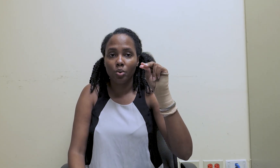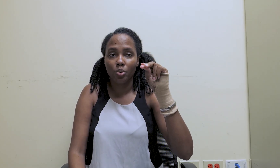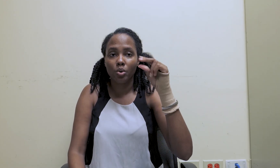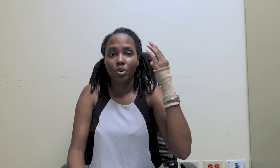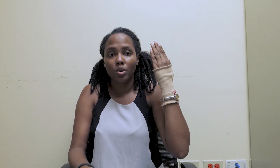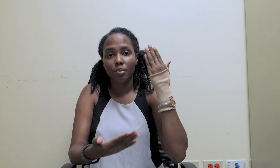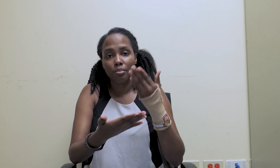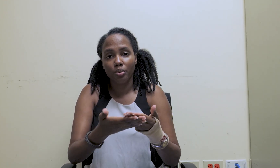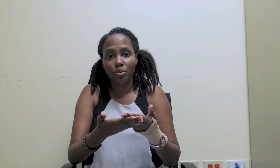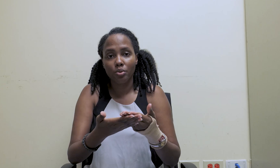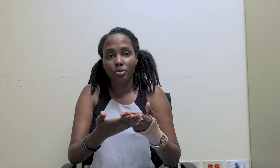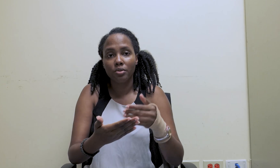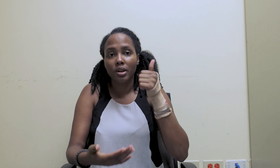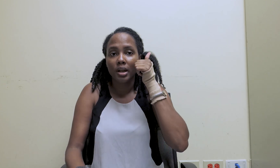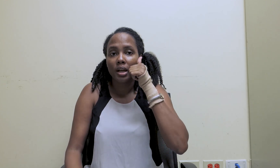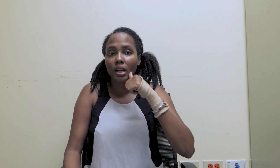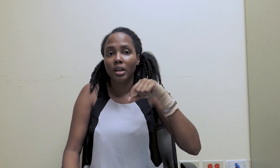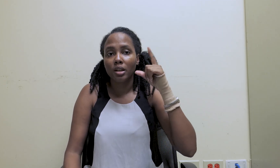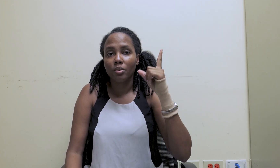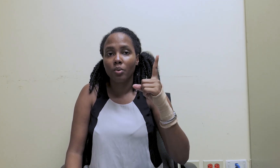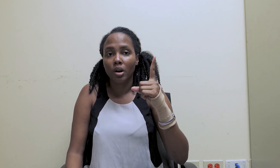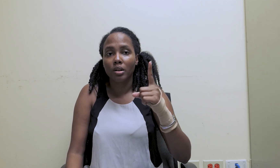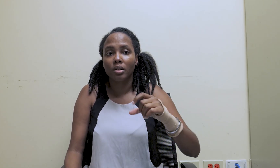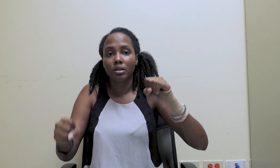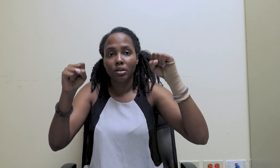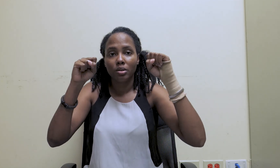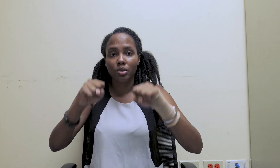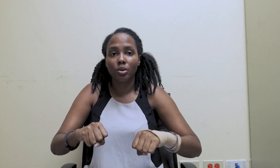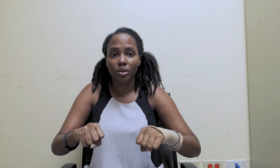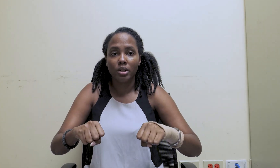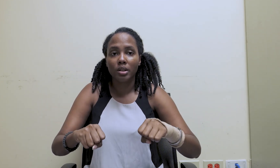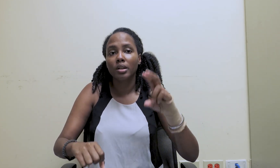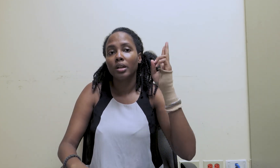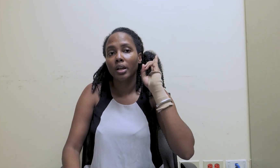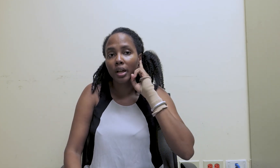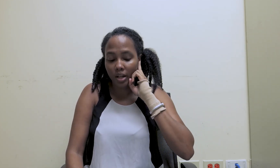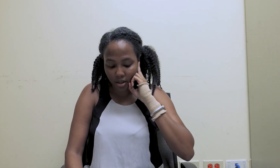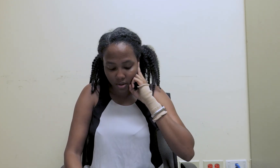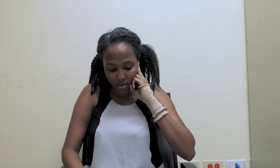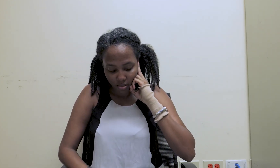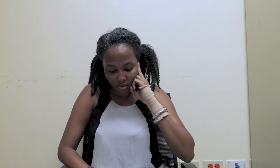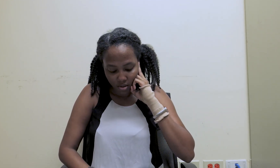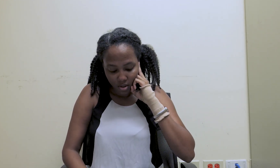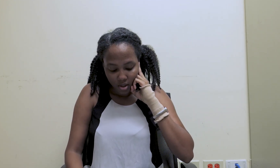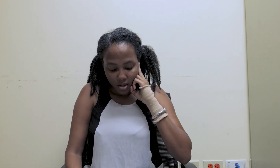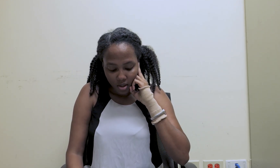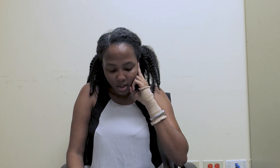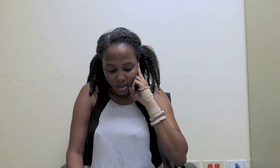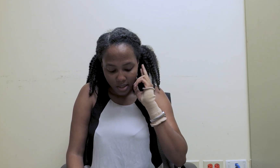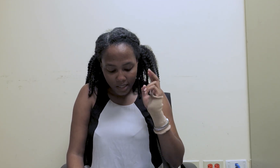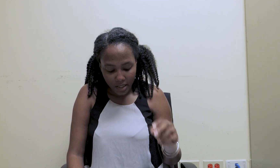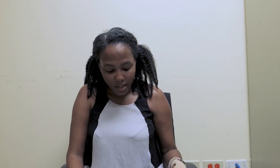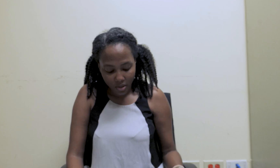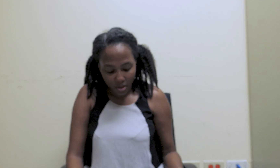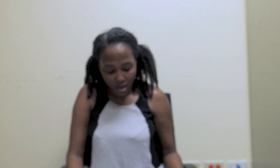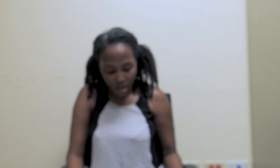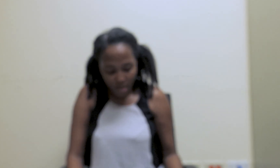no proof anyone could hear. The next line, in our hearts